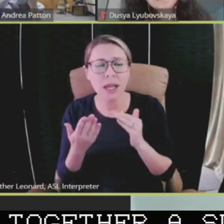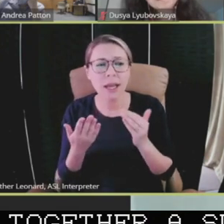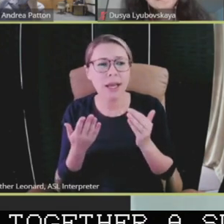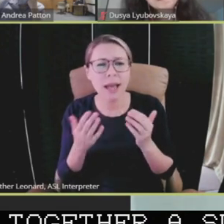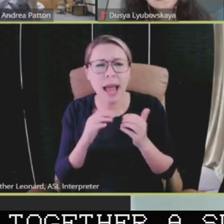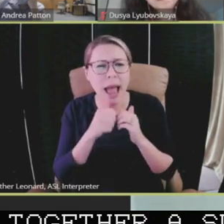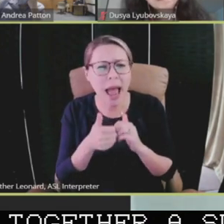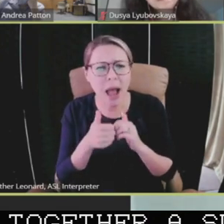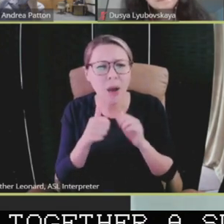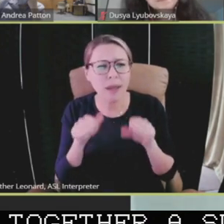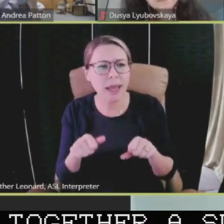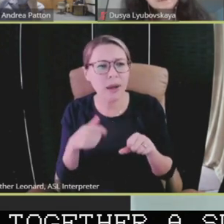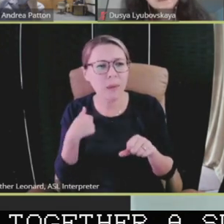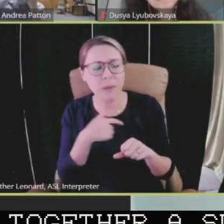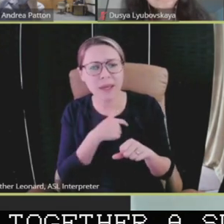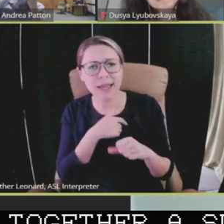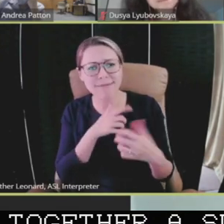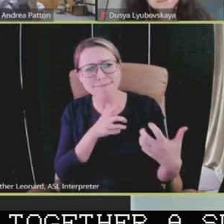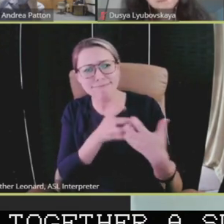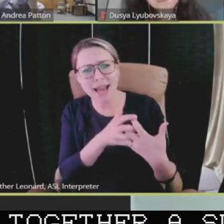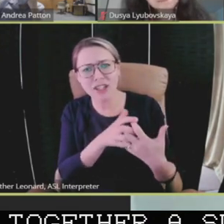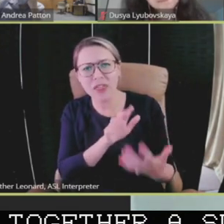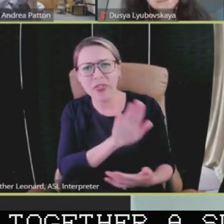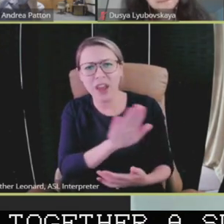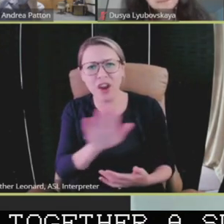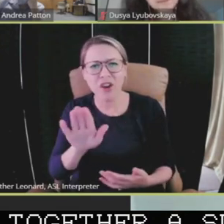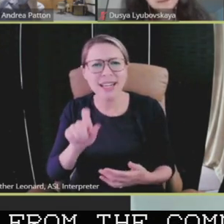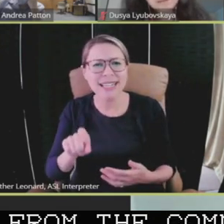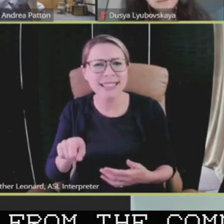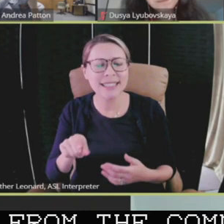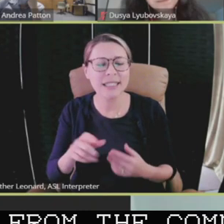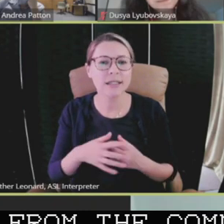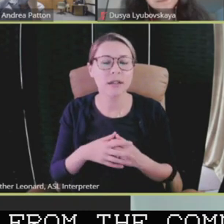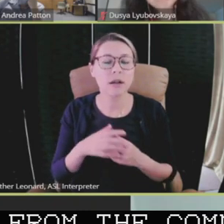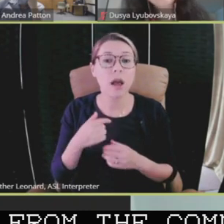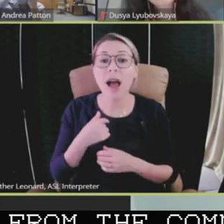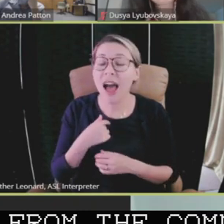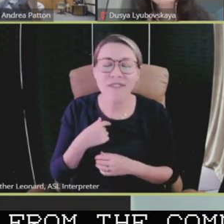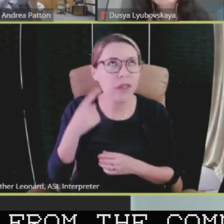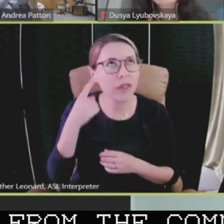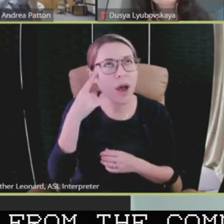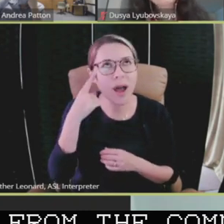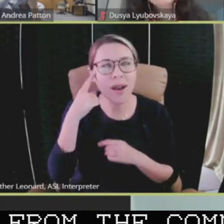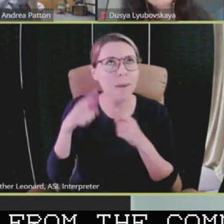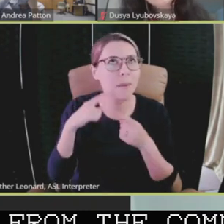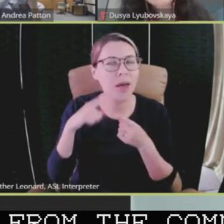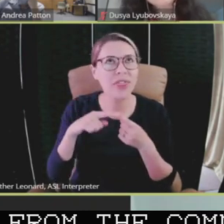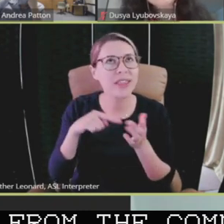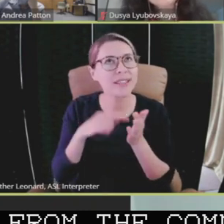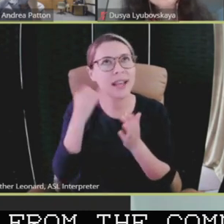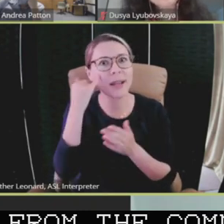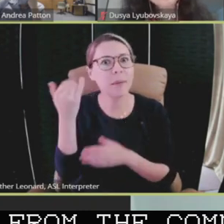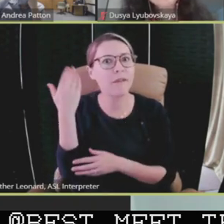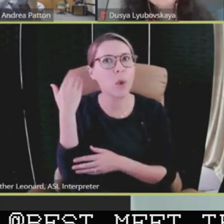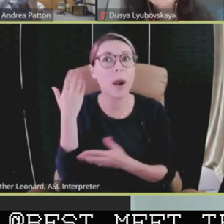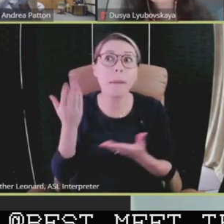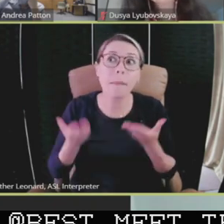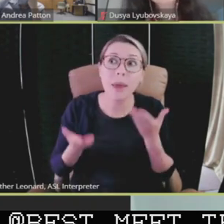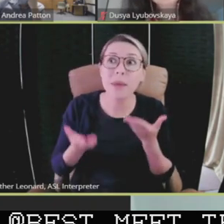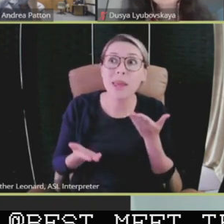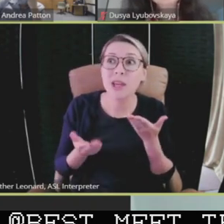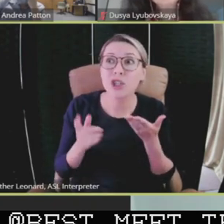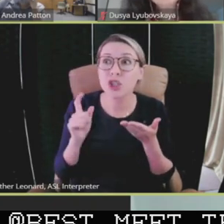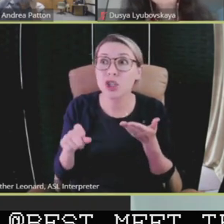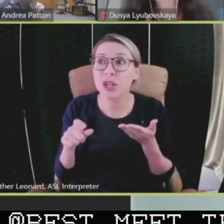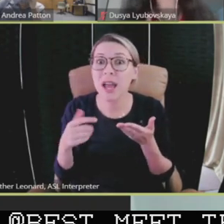how we can best meet their needs. And I've thought about the idea in the past of maybe having more meetings in the